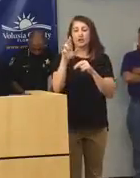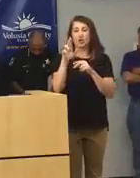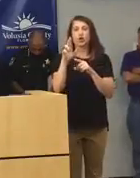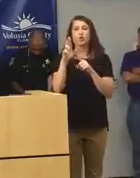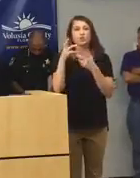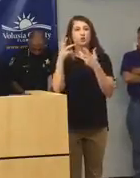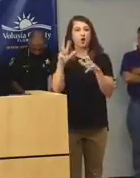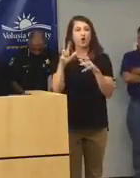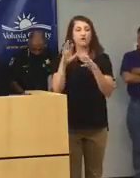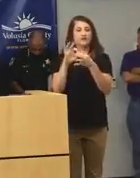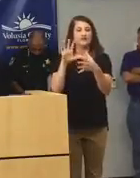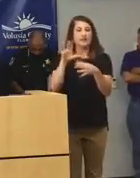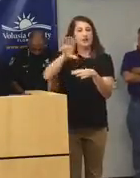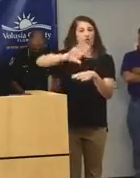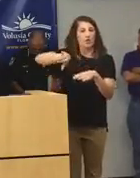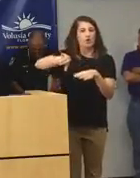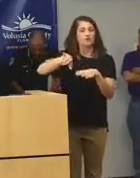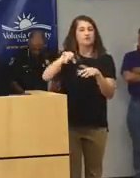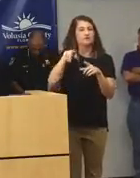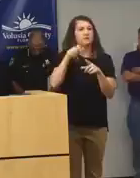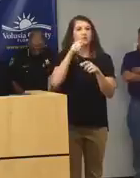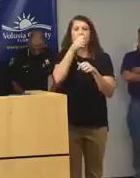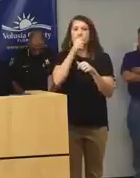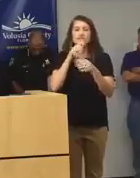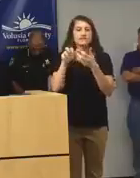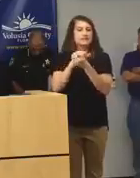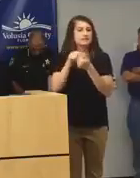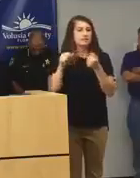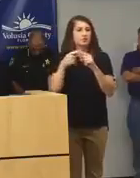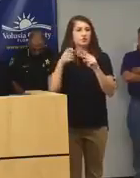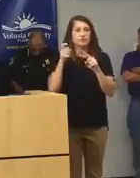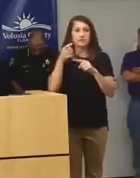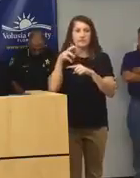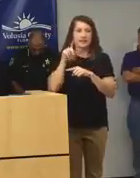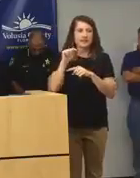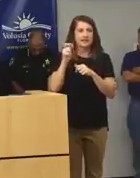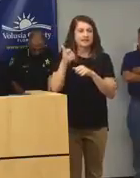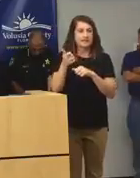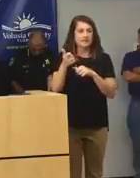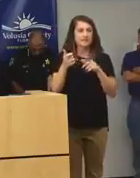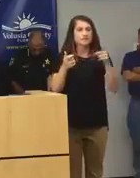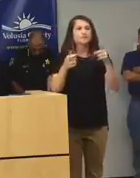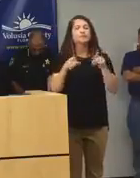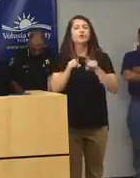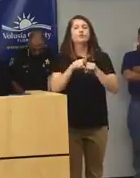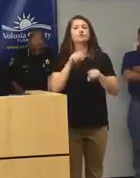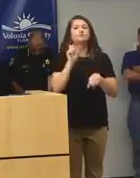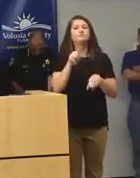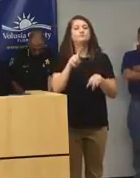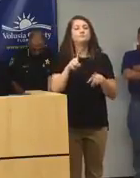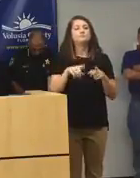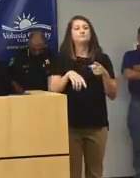ahead and took them out of service, but we did not suffer any damage to the plants. Also,